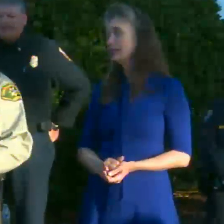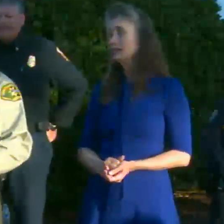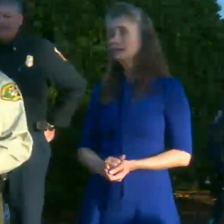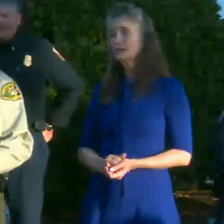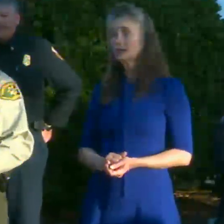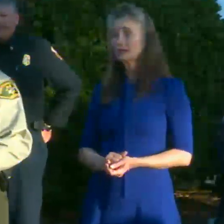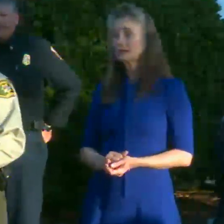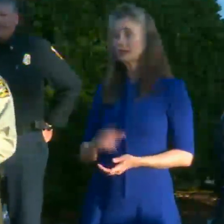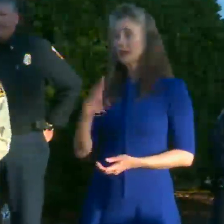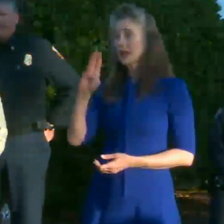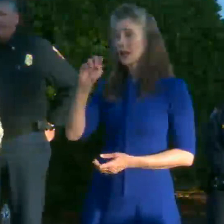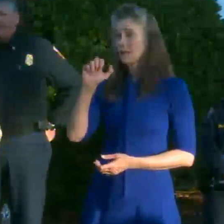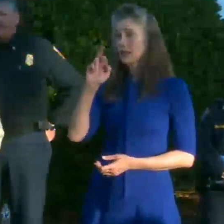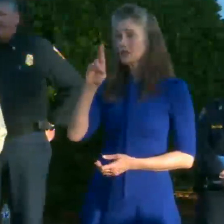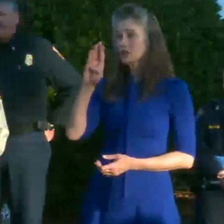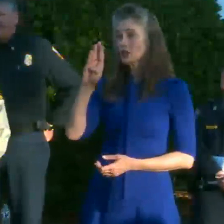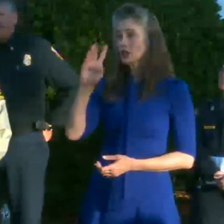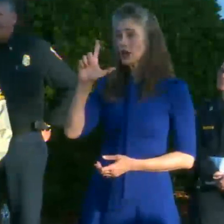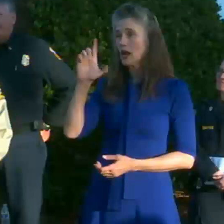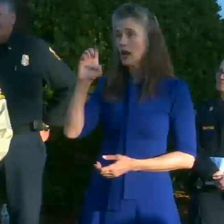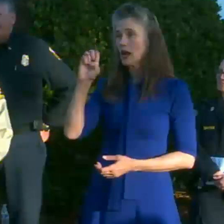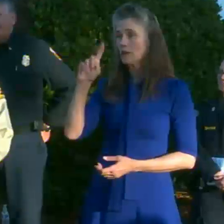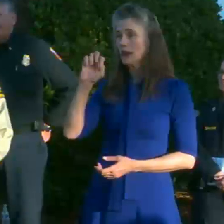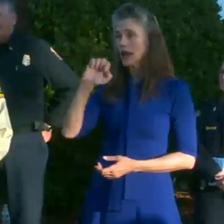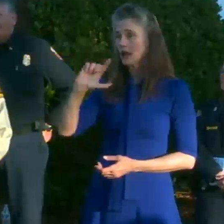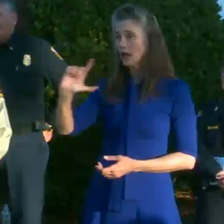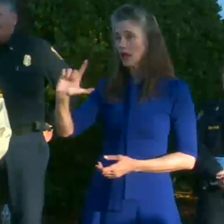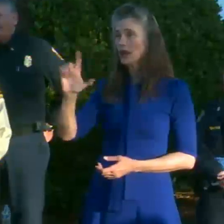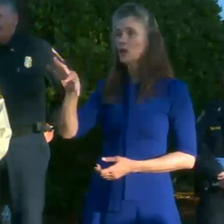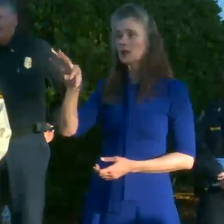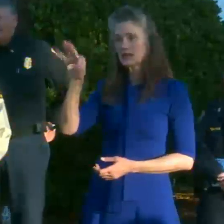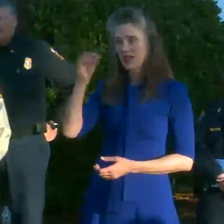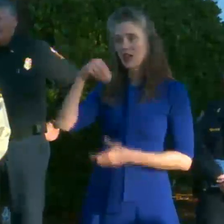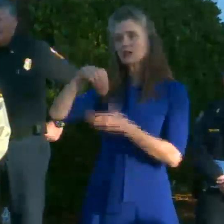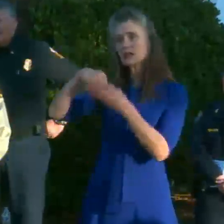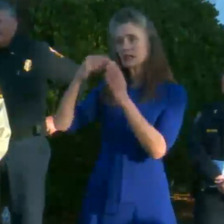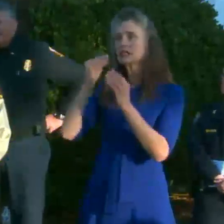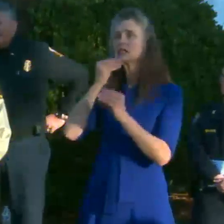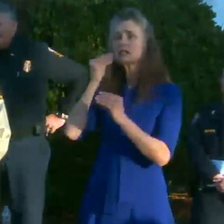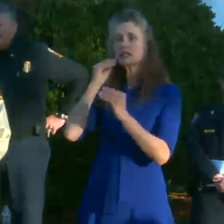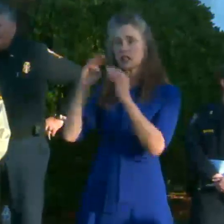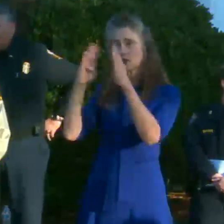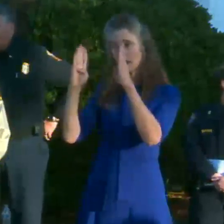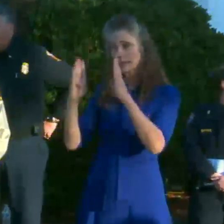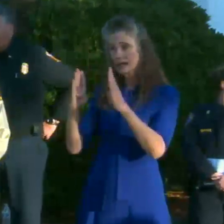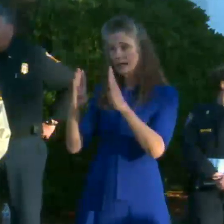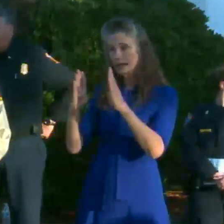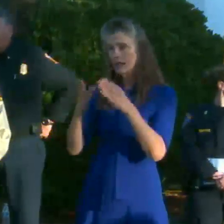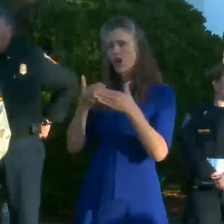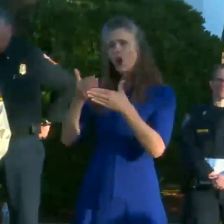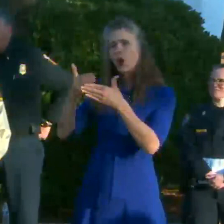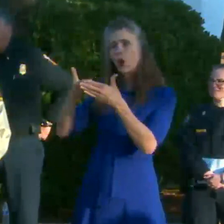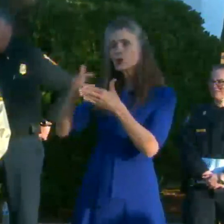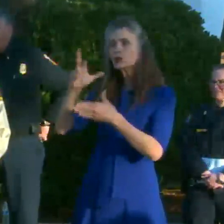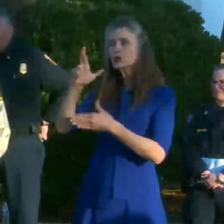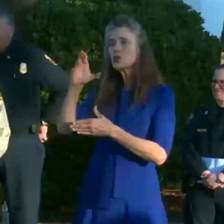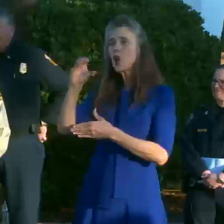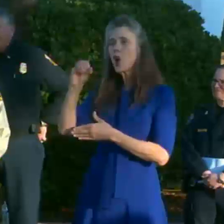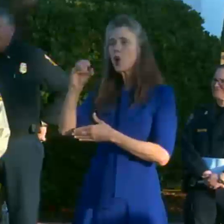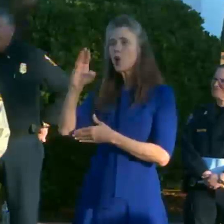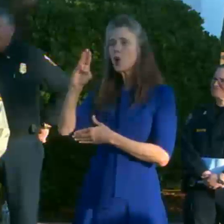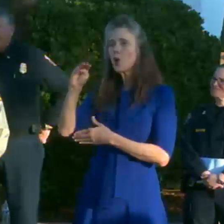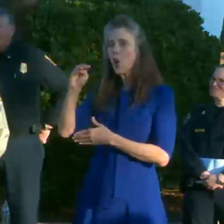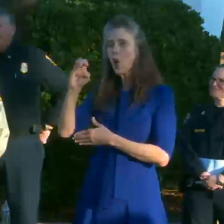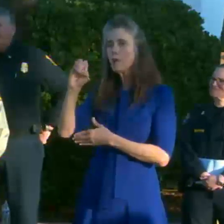Mr. Bleckler was found in his residence, which was on a street that was up in the area of Romero Canyon, headed up towards